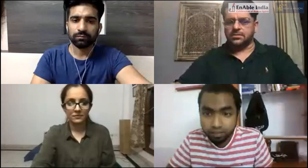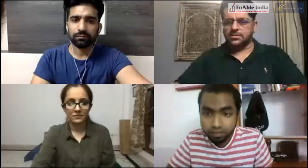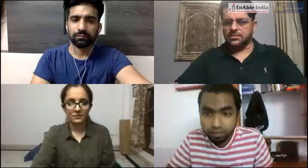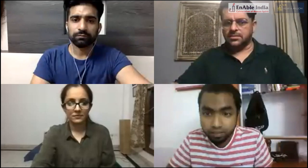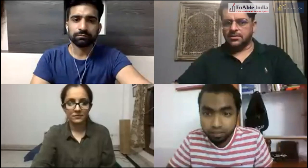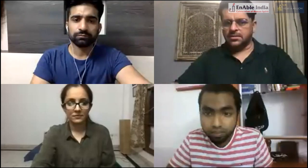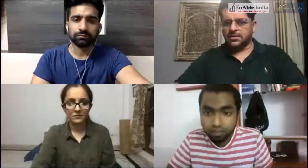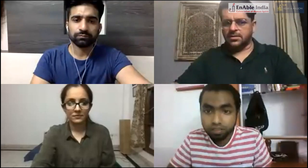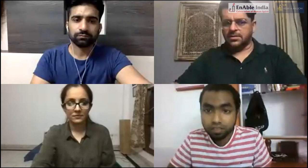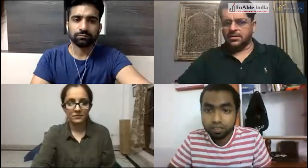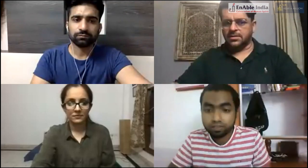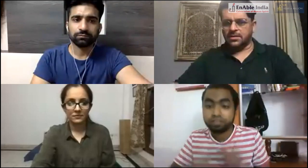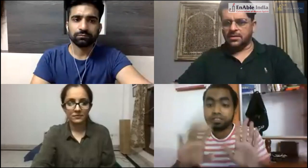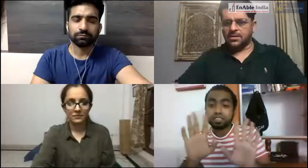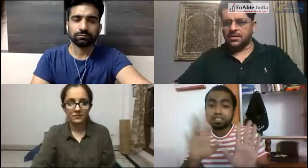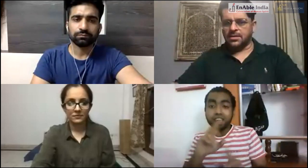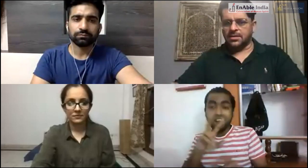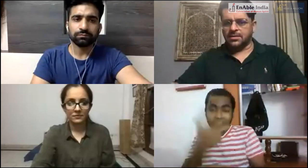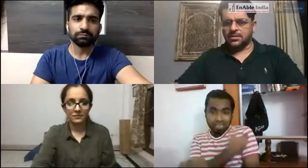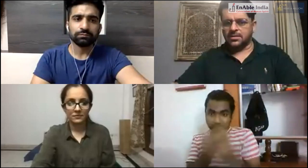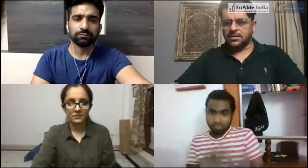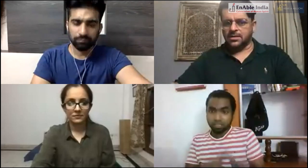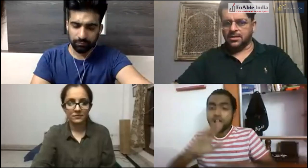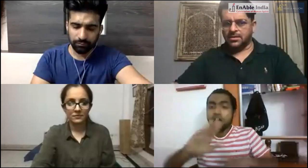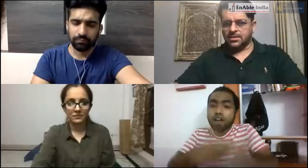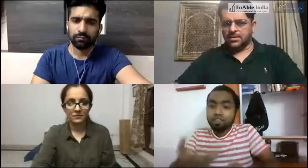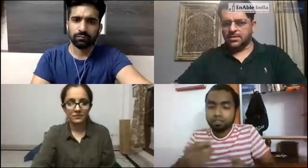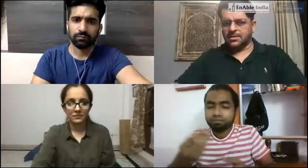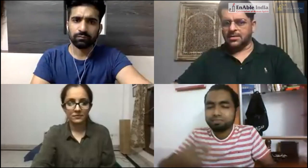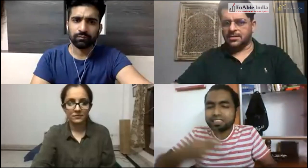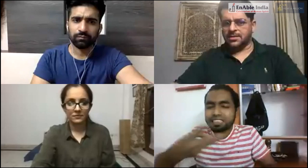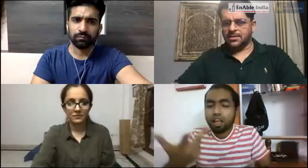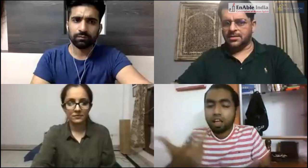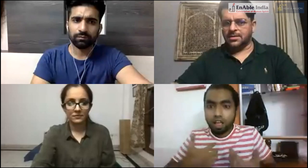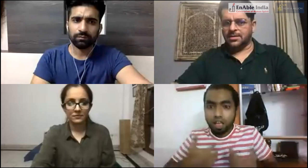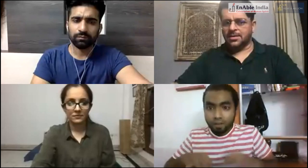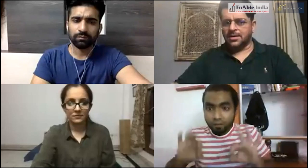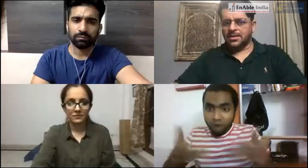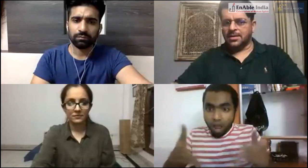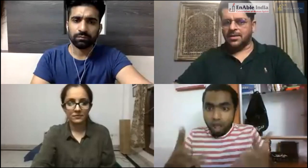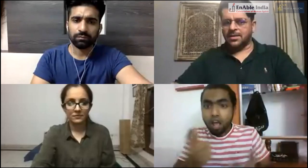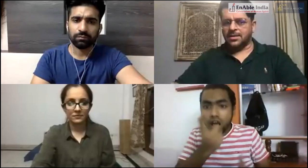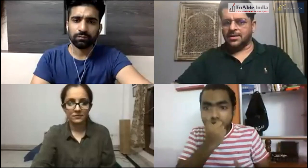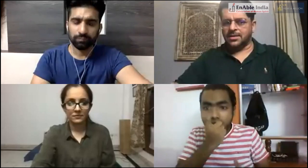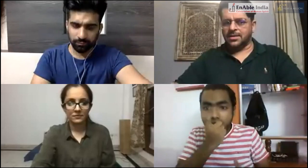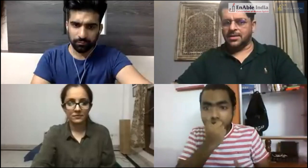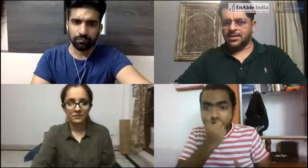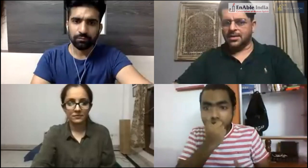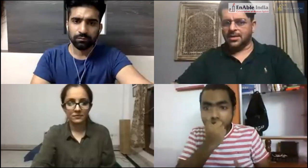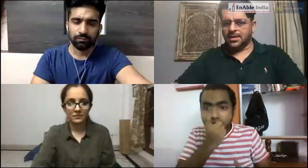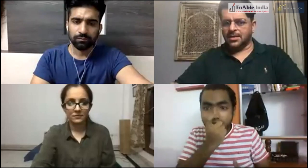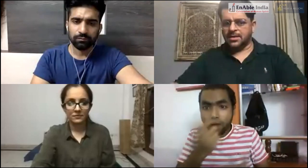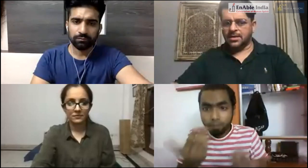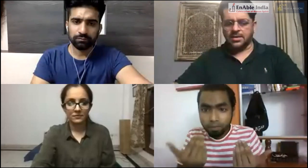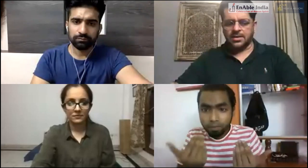so she has asthma. She has asthma, so she's using pump also.